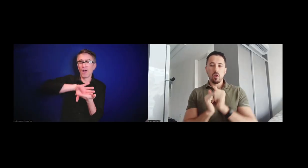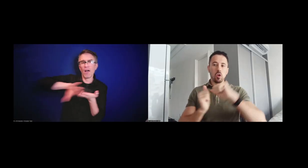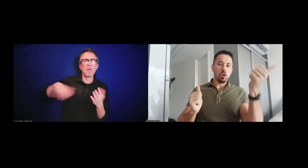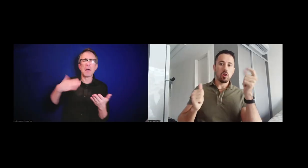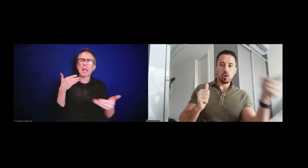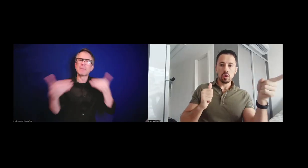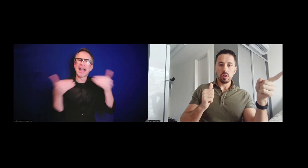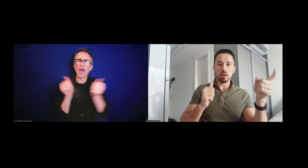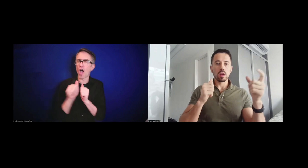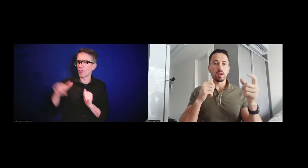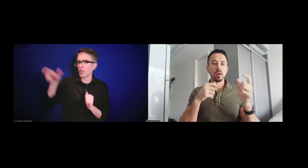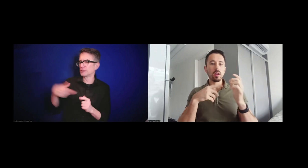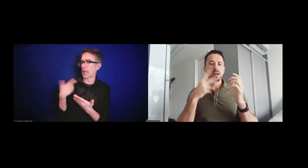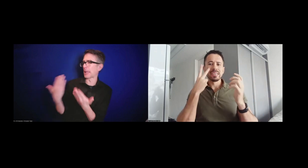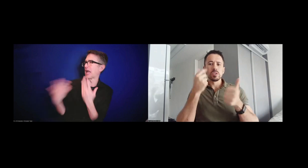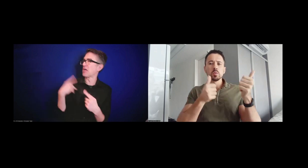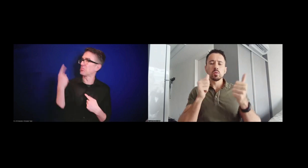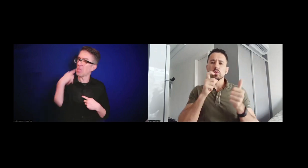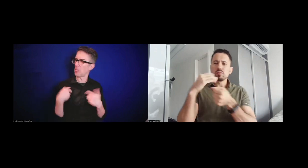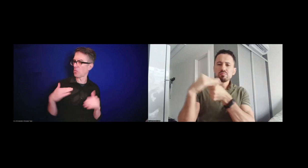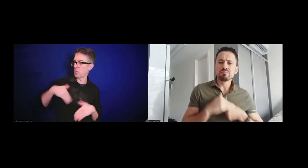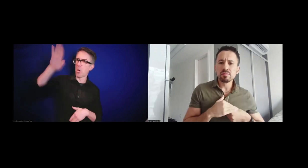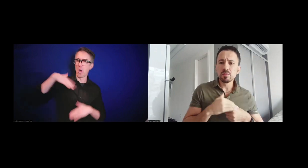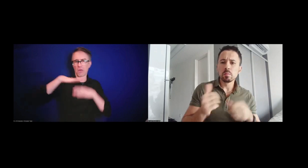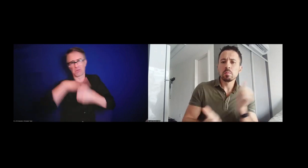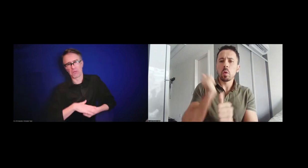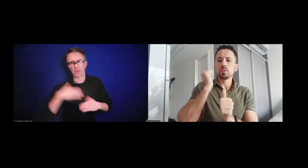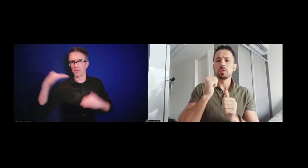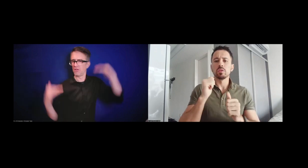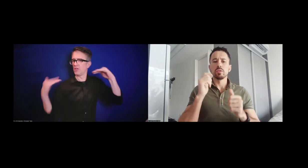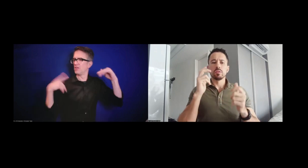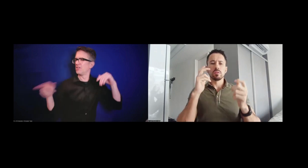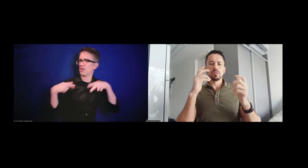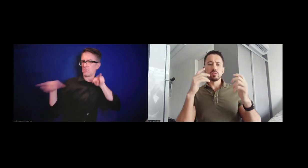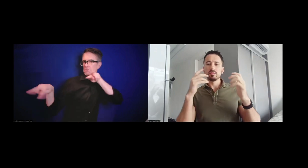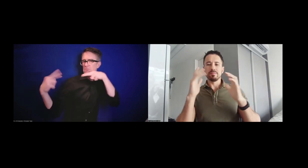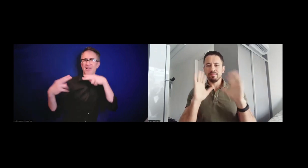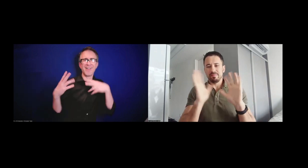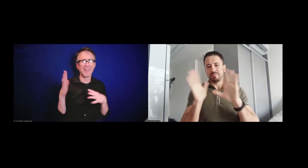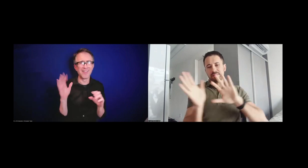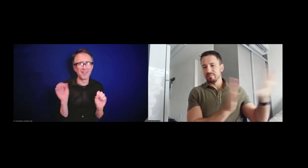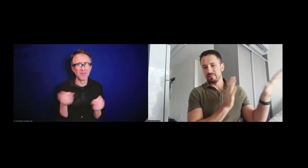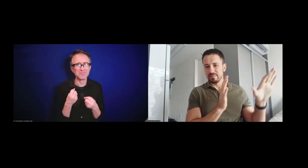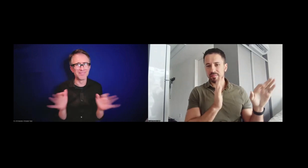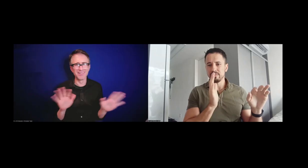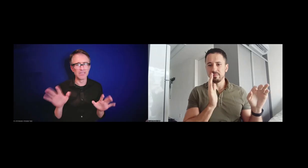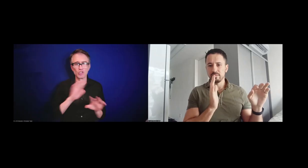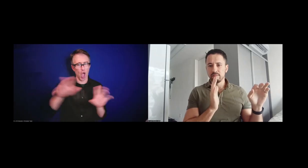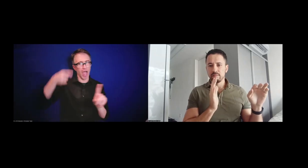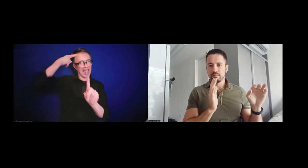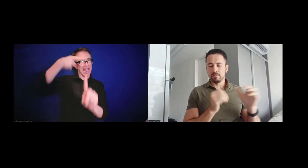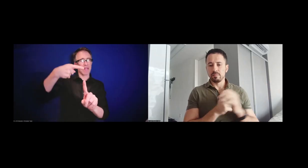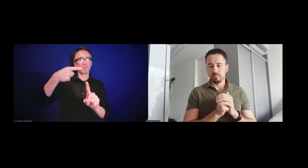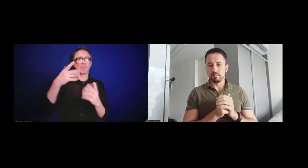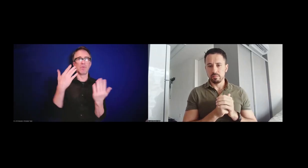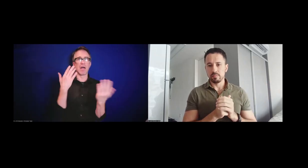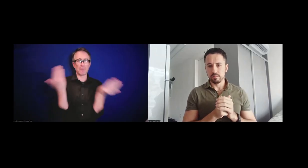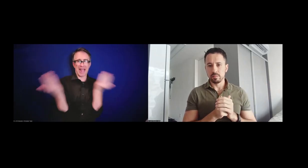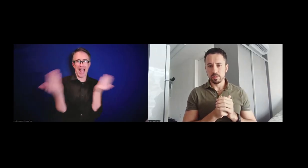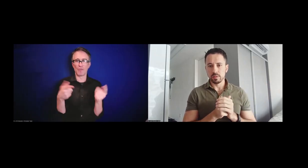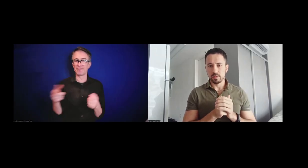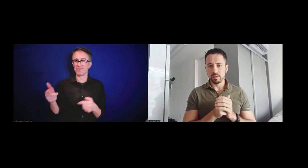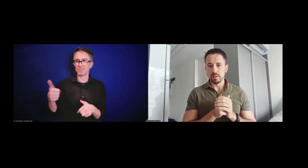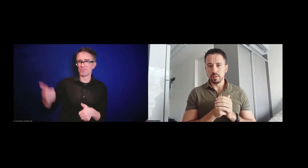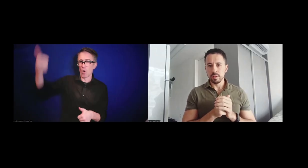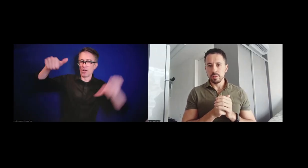other. So I can essentially with the matrix math, I can see who we're not talking about the levels